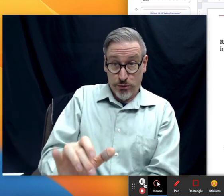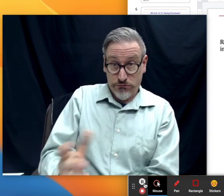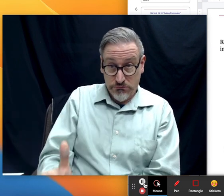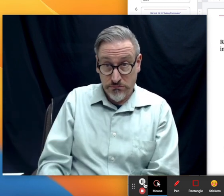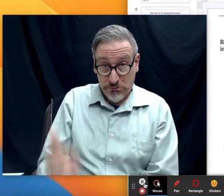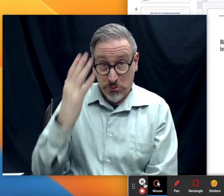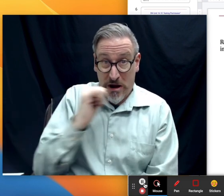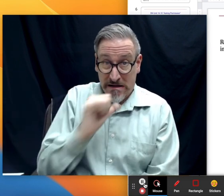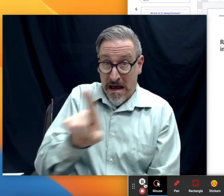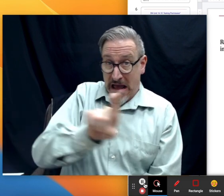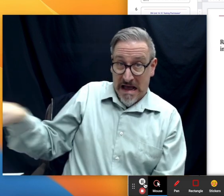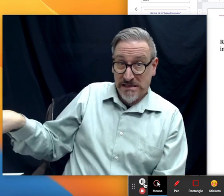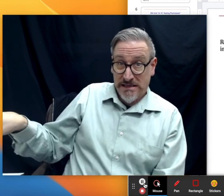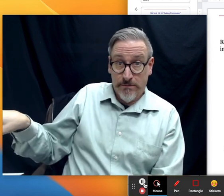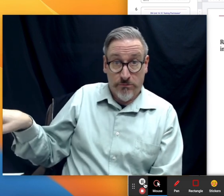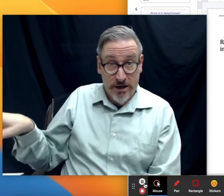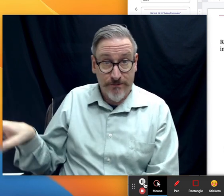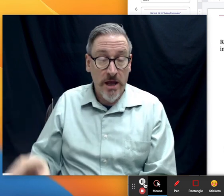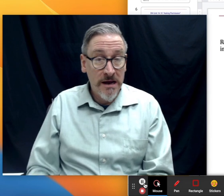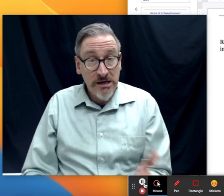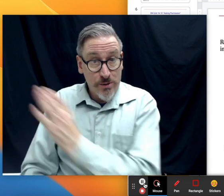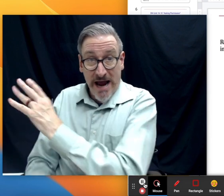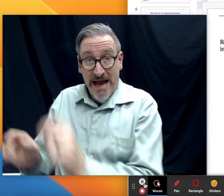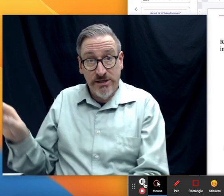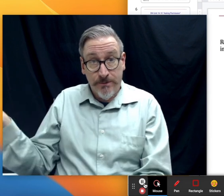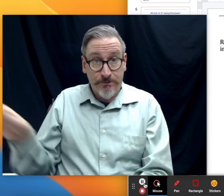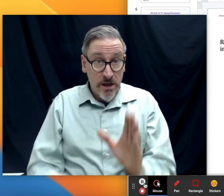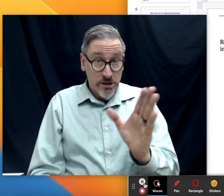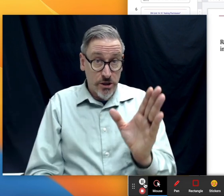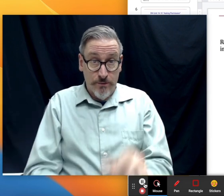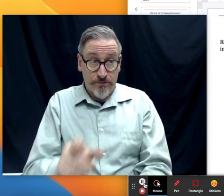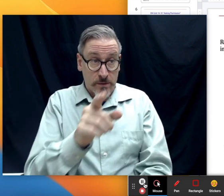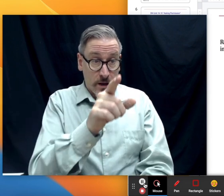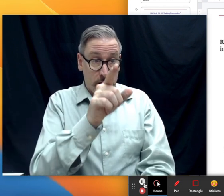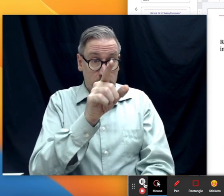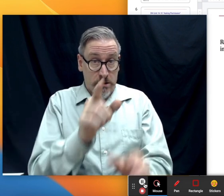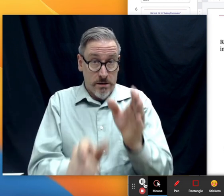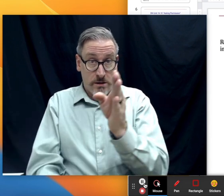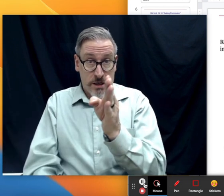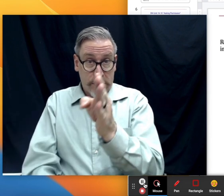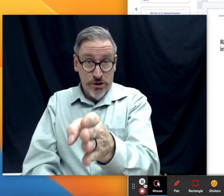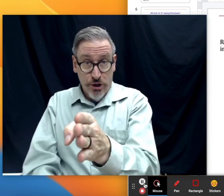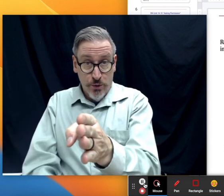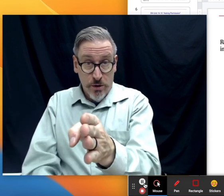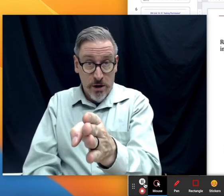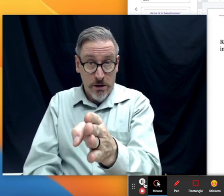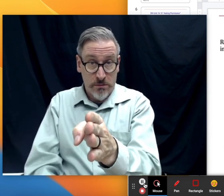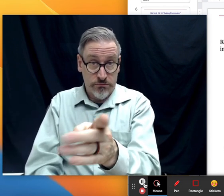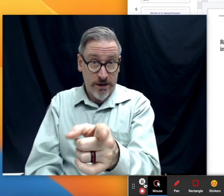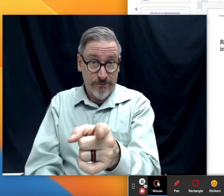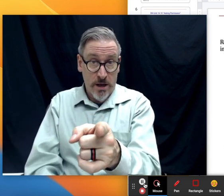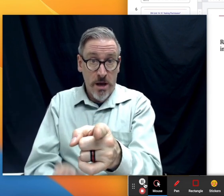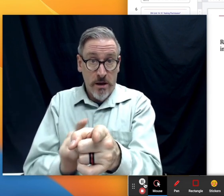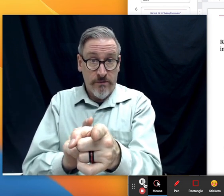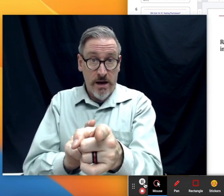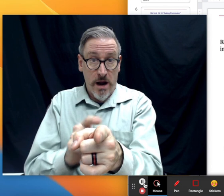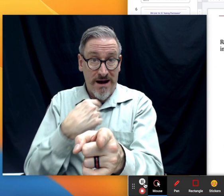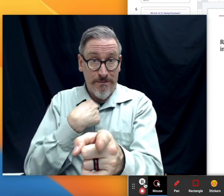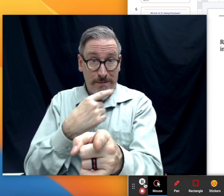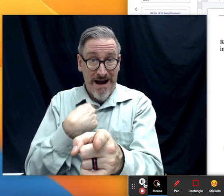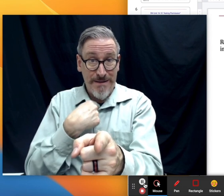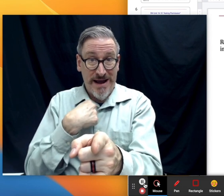to ask them, right? So why not ask? So here's you, right?